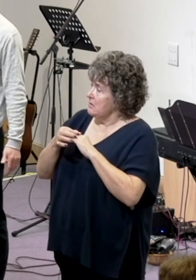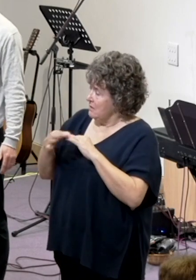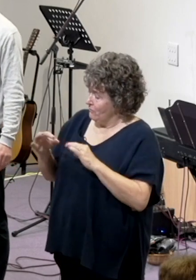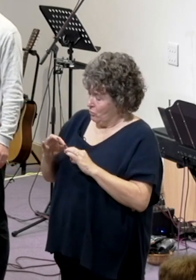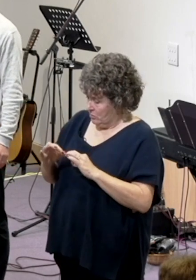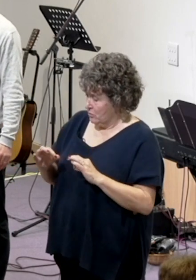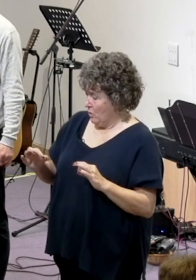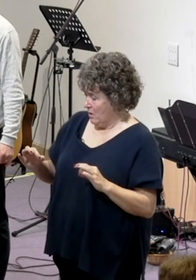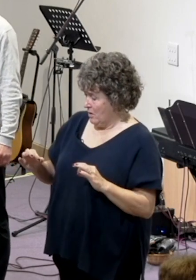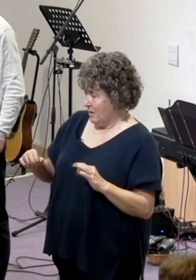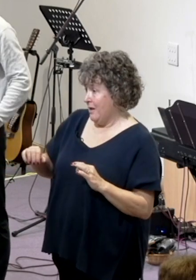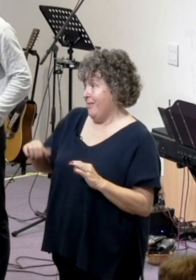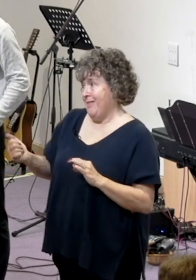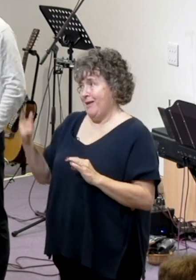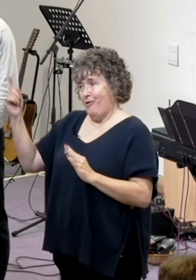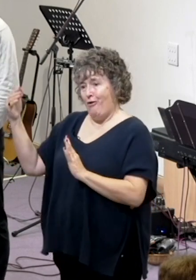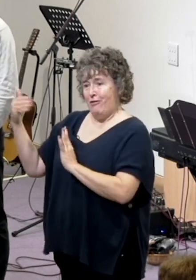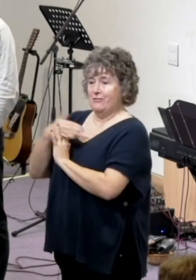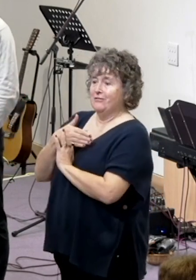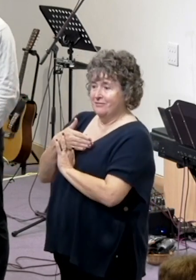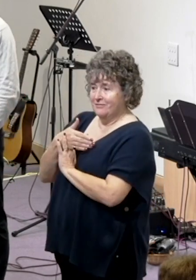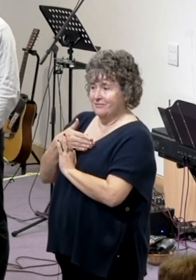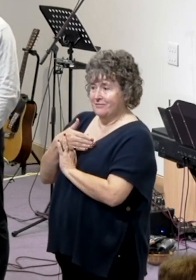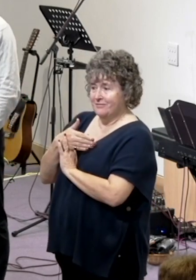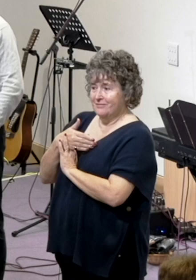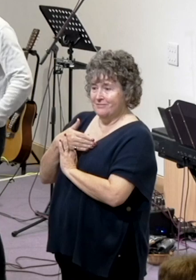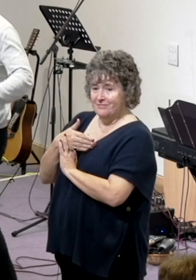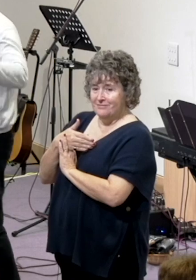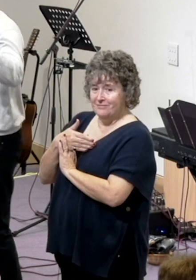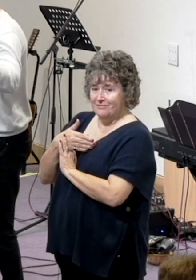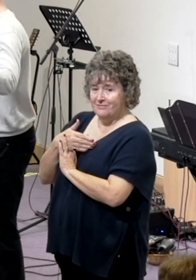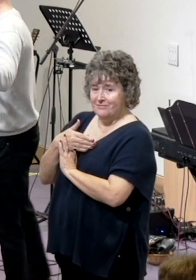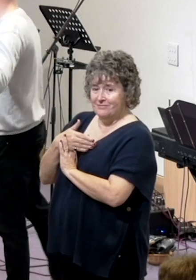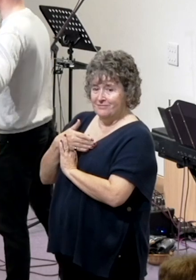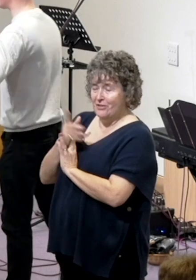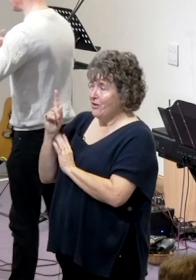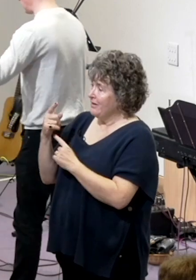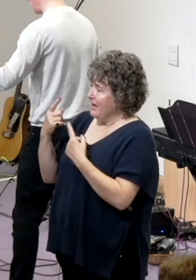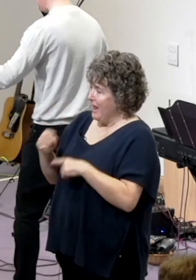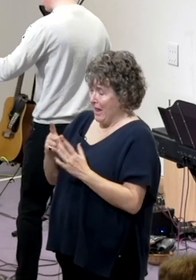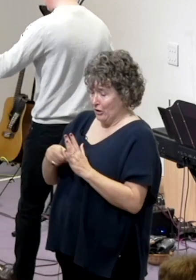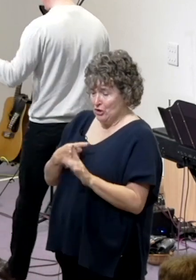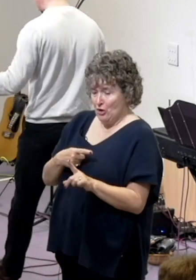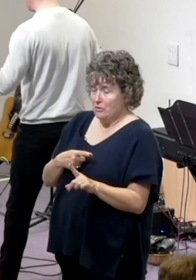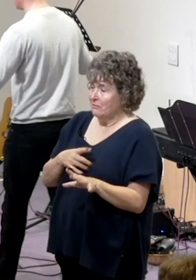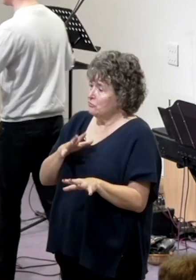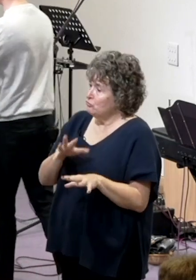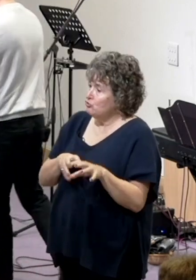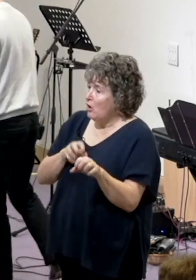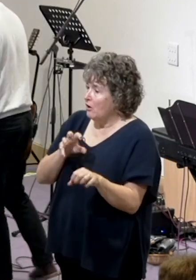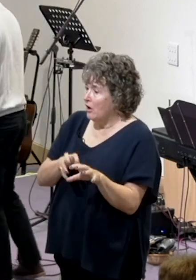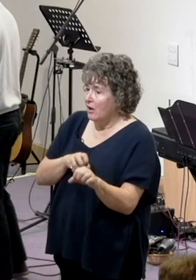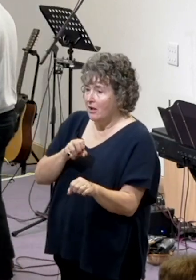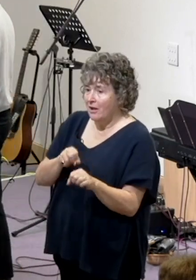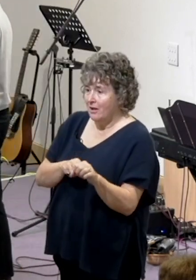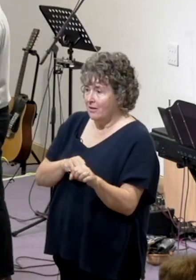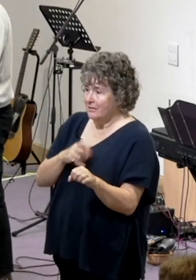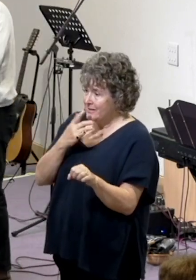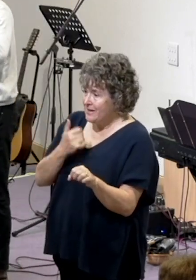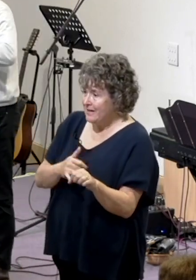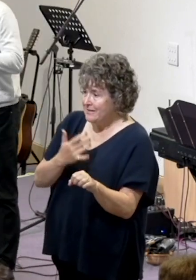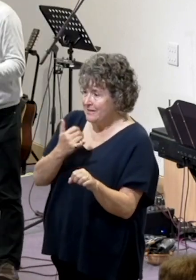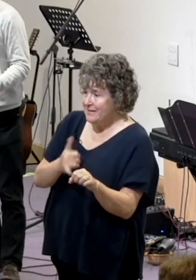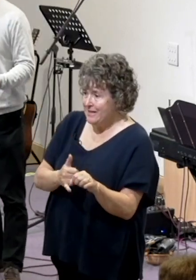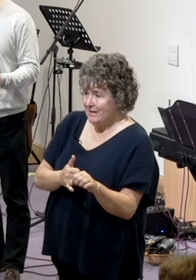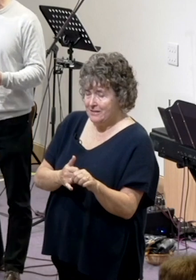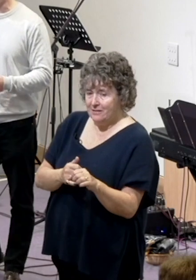the point God stepped in and spoke to him. God allowed Joseph to go through a period of testing that would